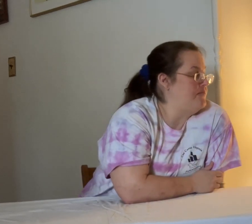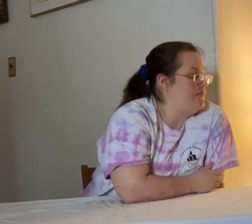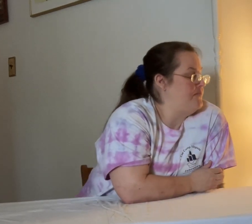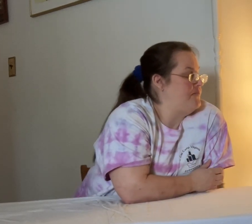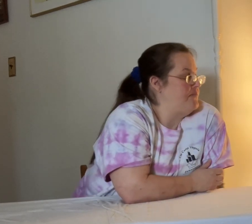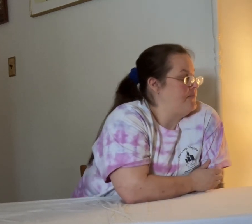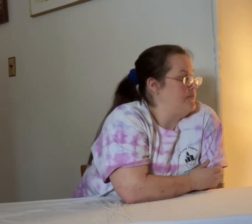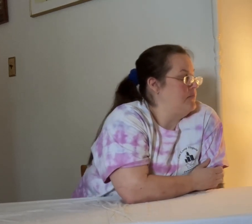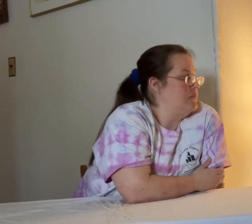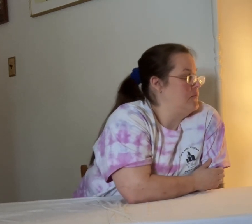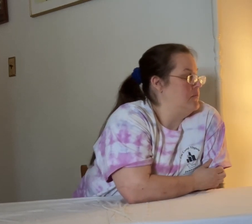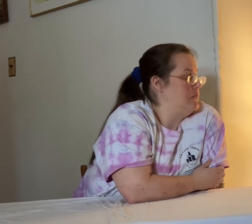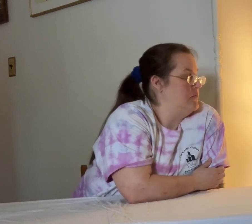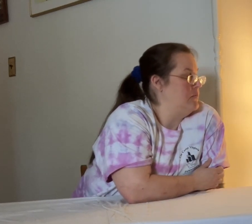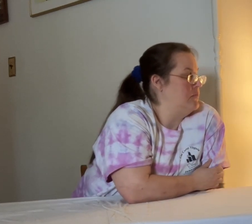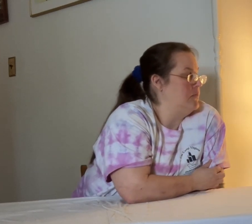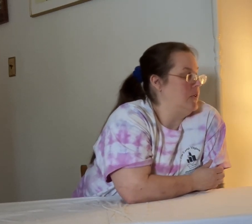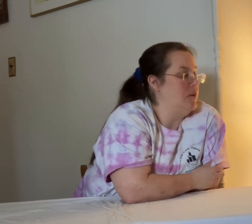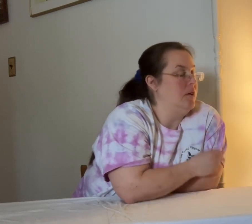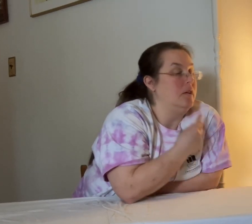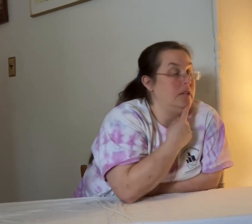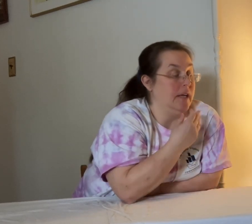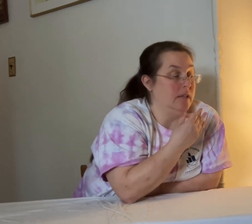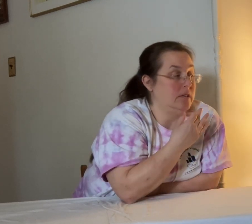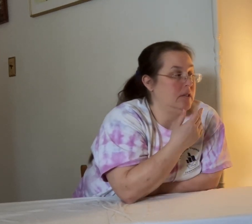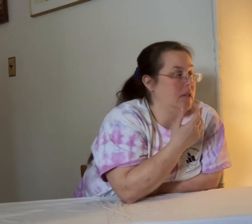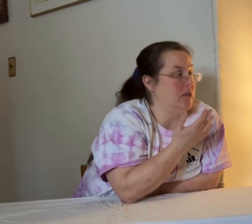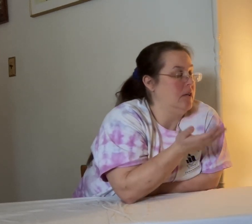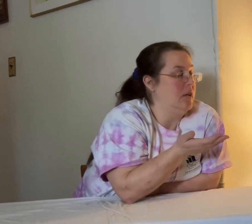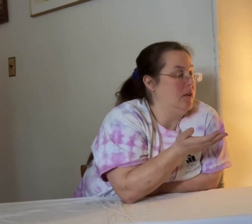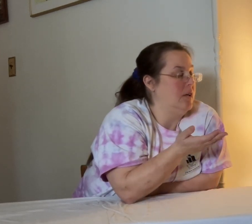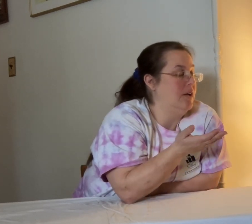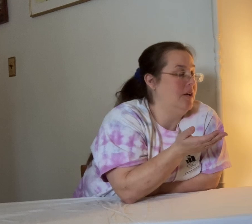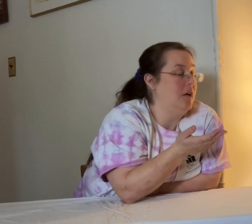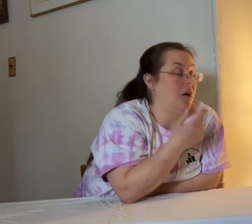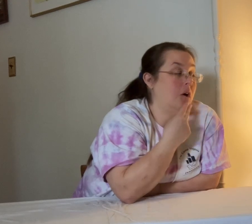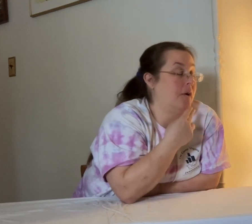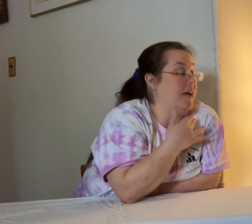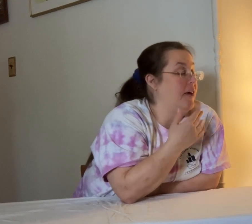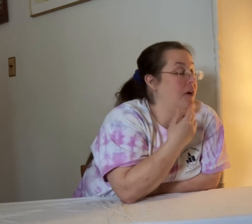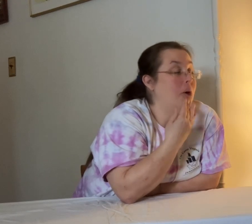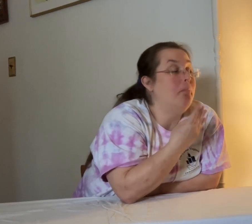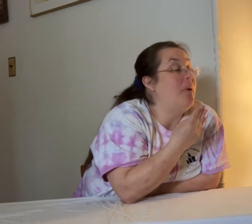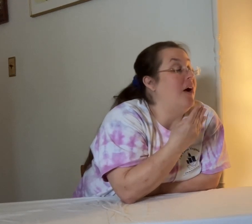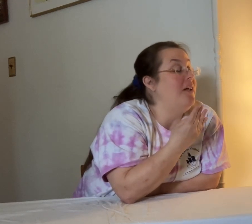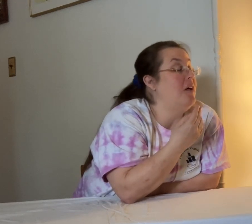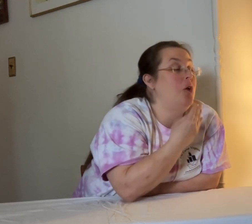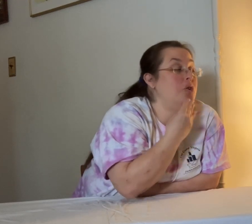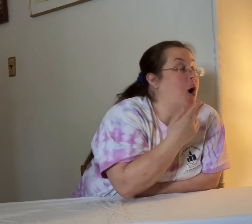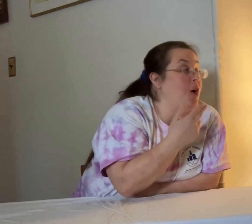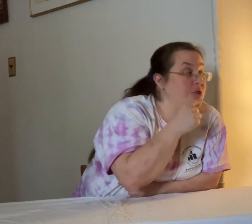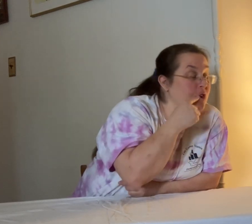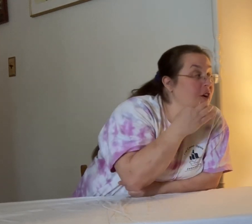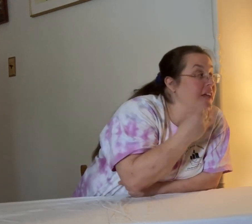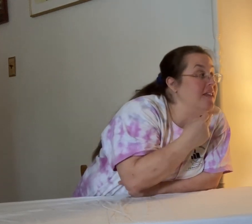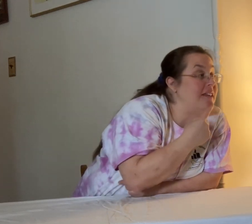such as school dances. Yes. Okay, but not during the